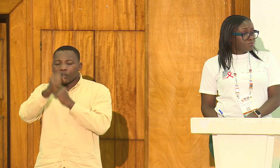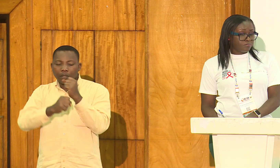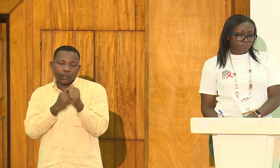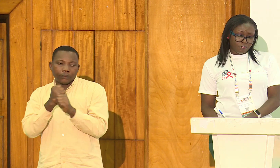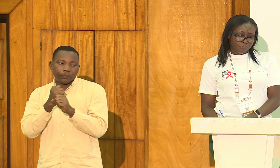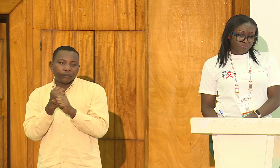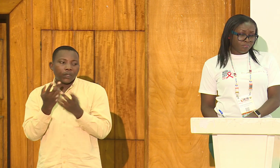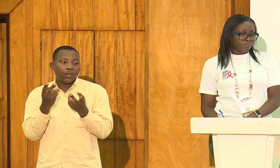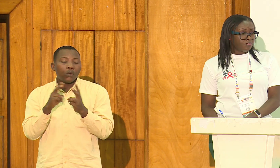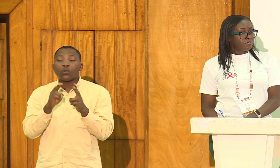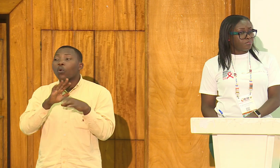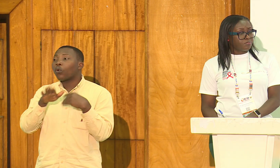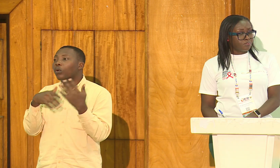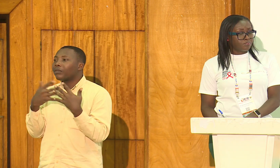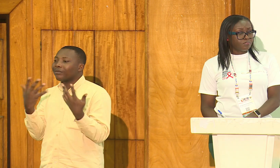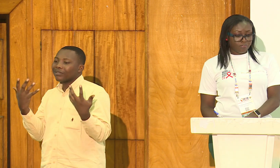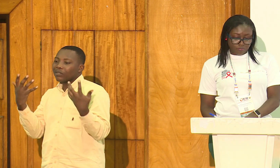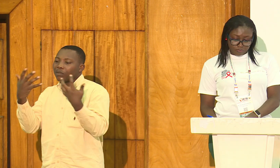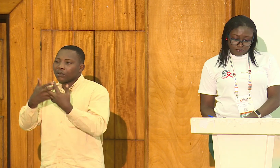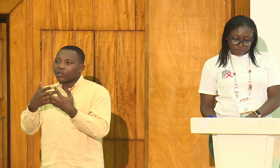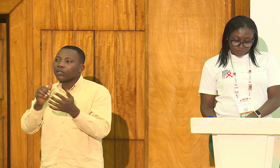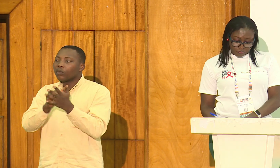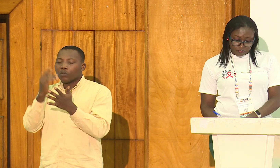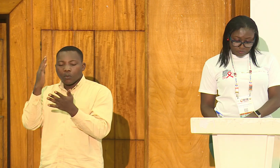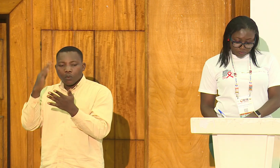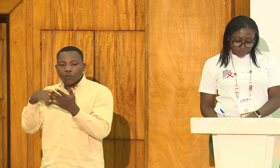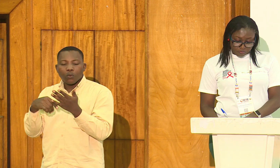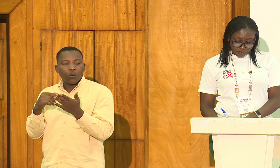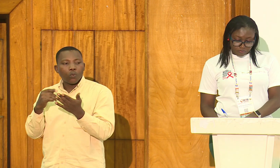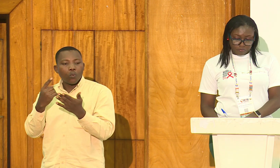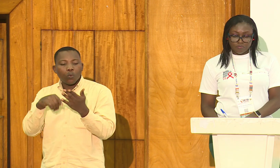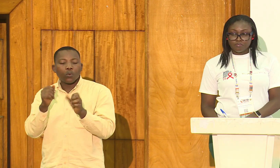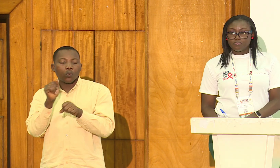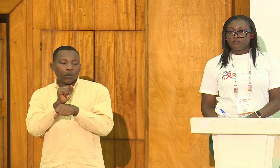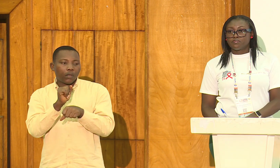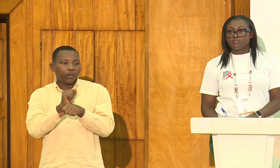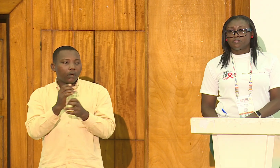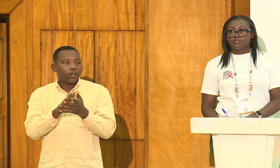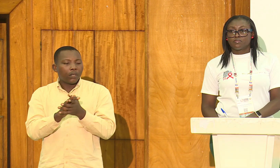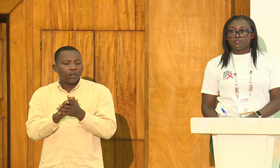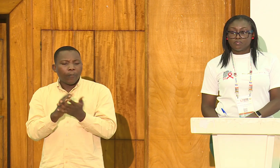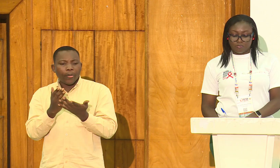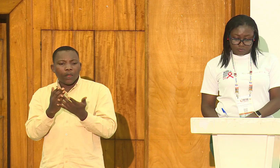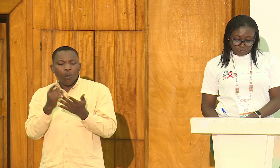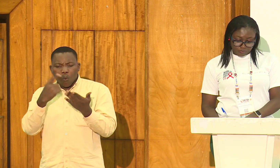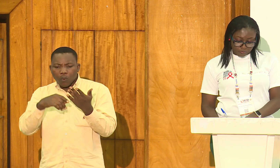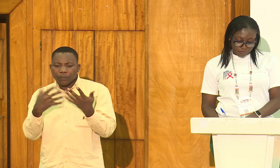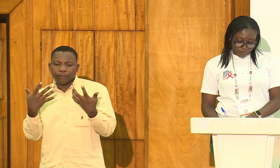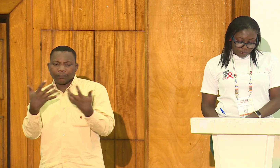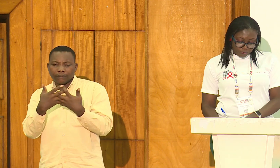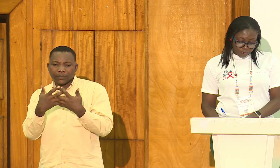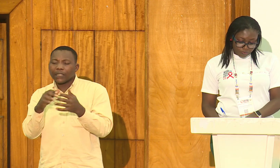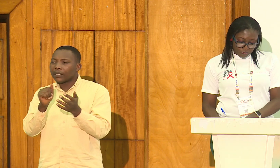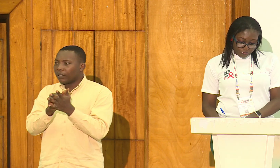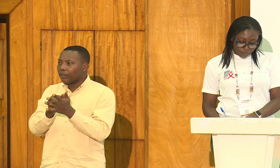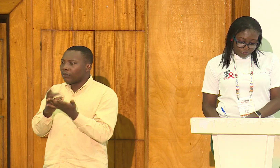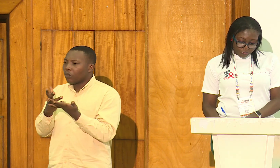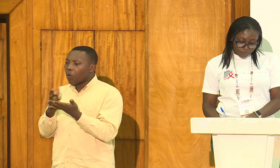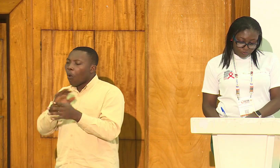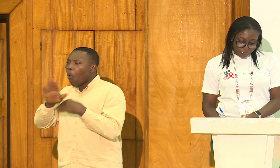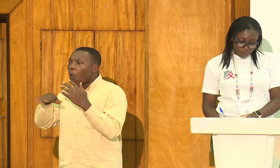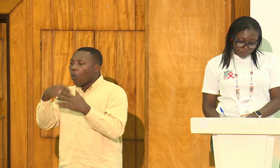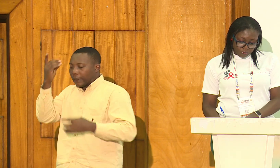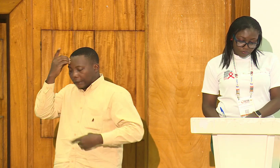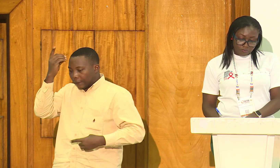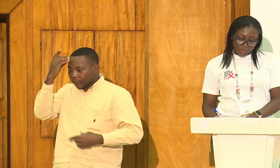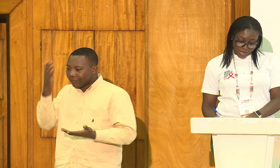So that integration is not working. And when we say integration, what we're doing is we're piling on every disease to that